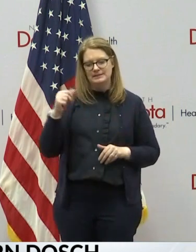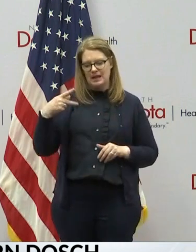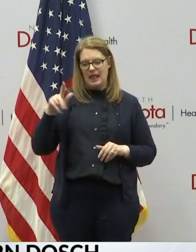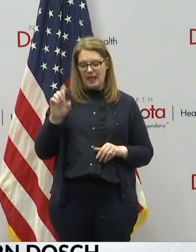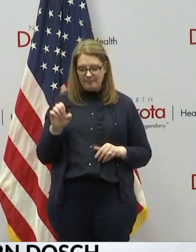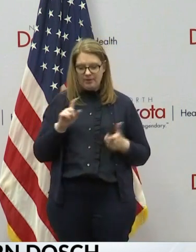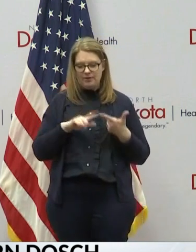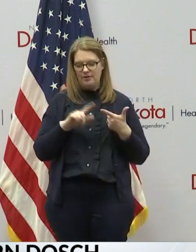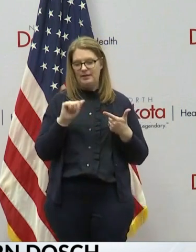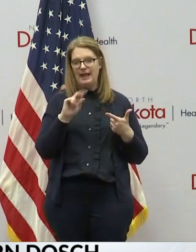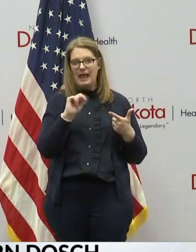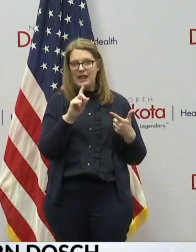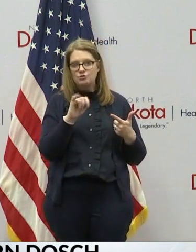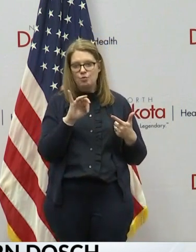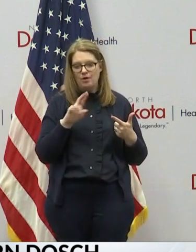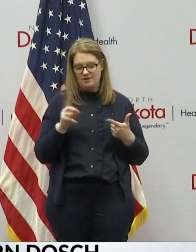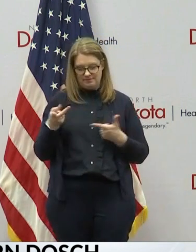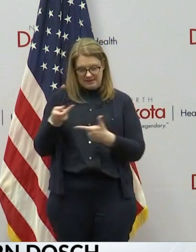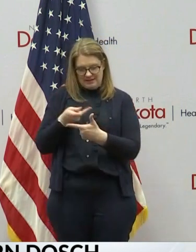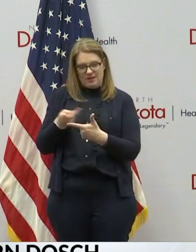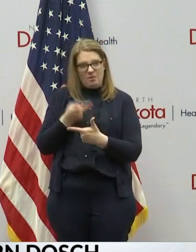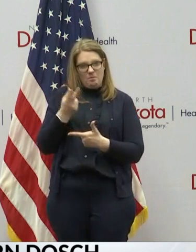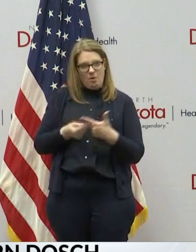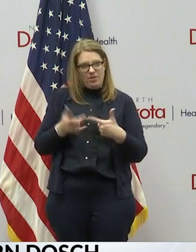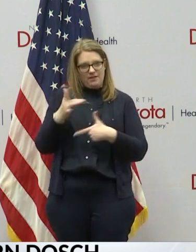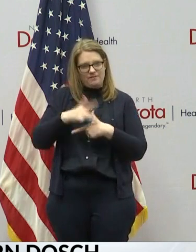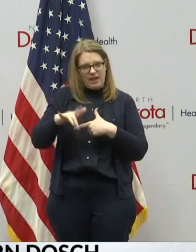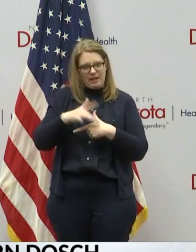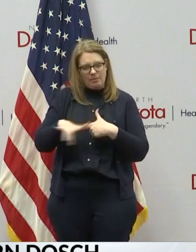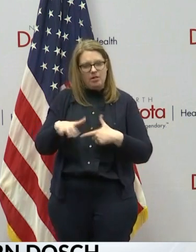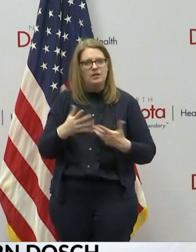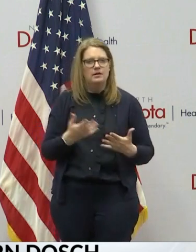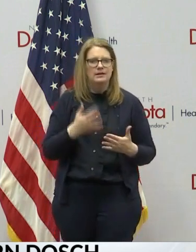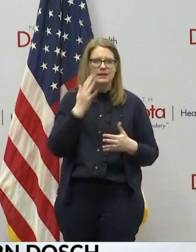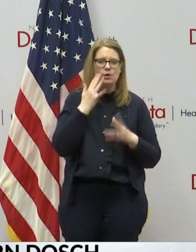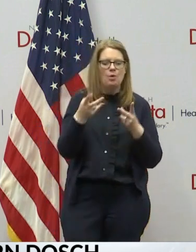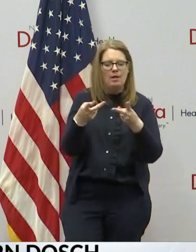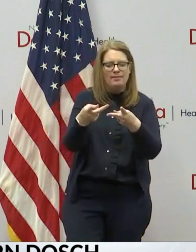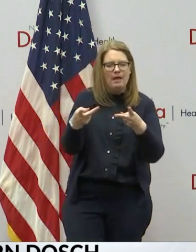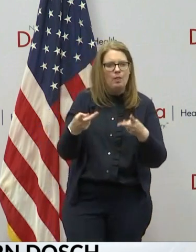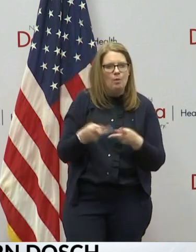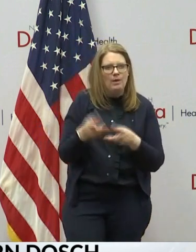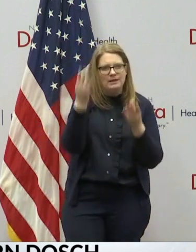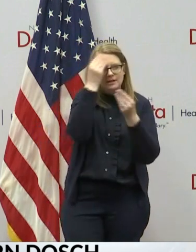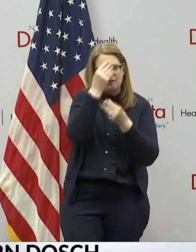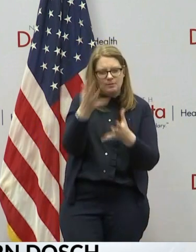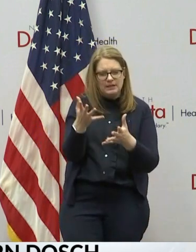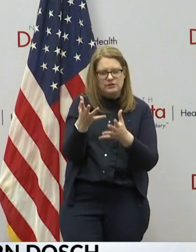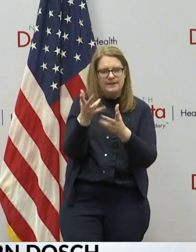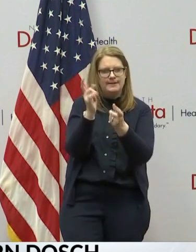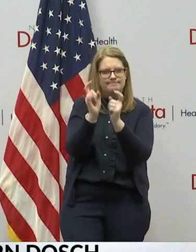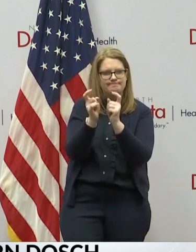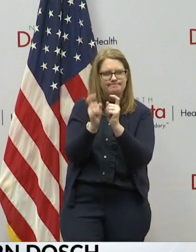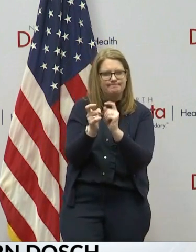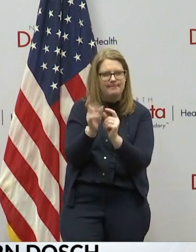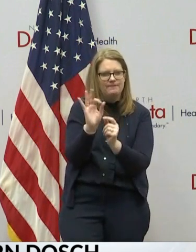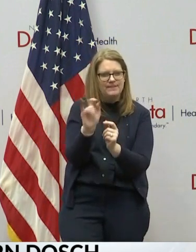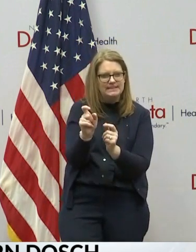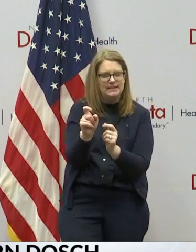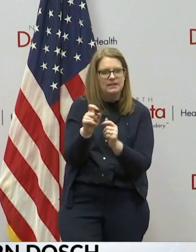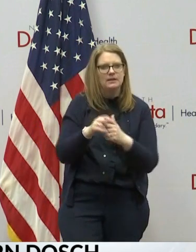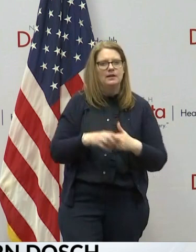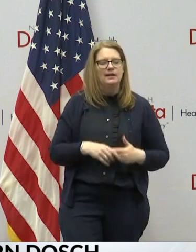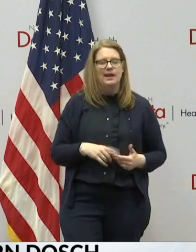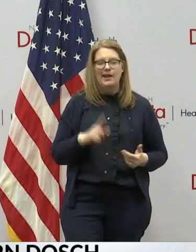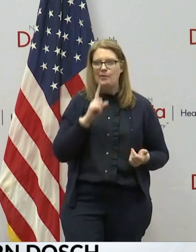on Android. They are tightening up the location information. And it's